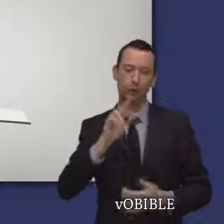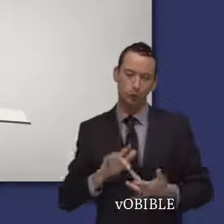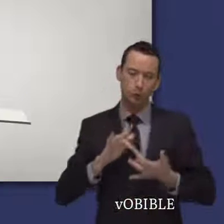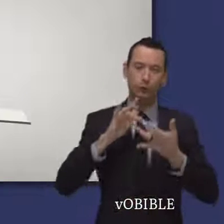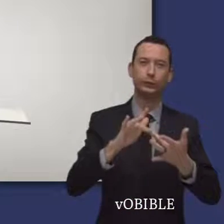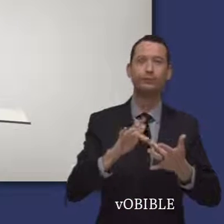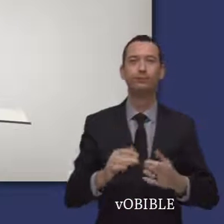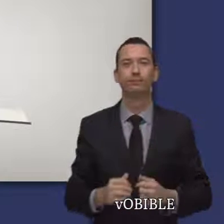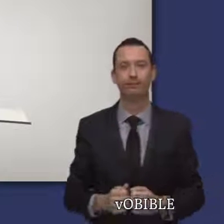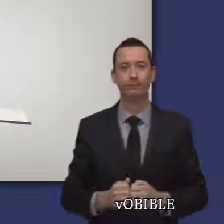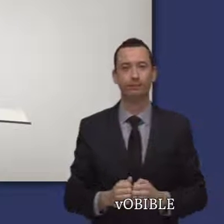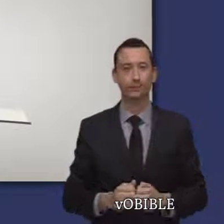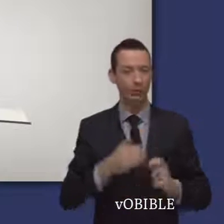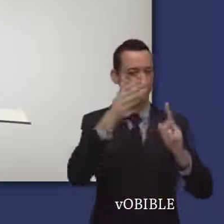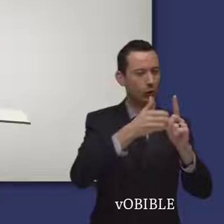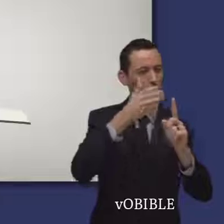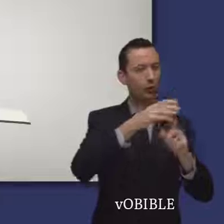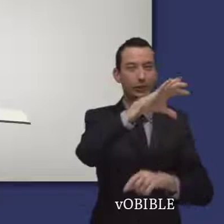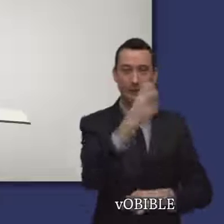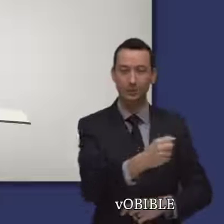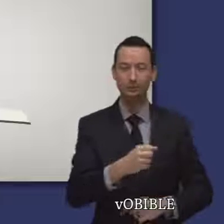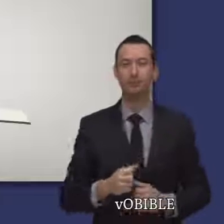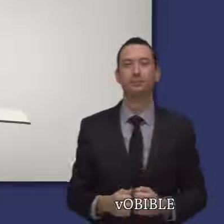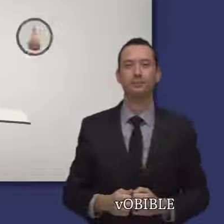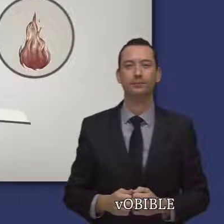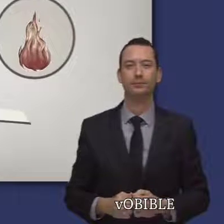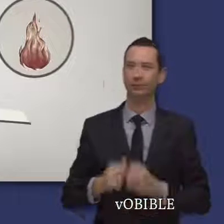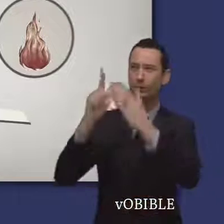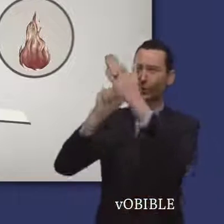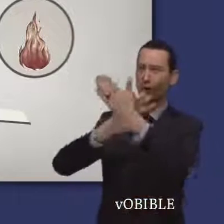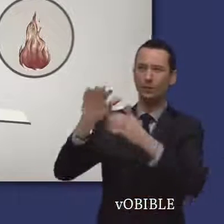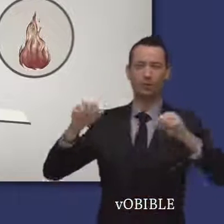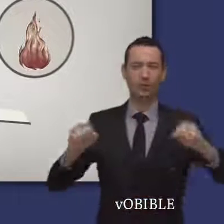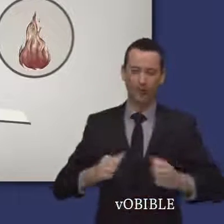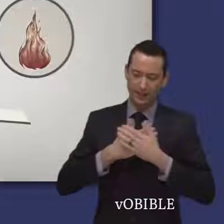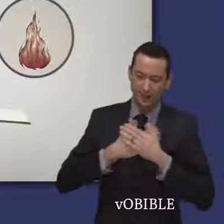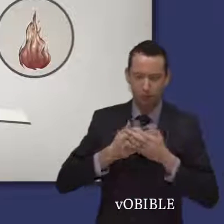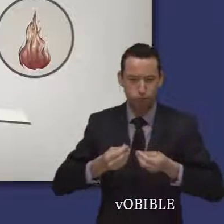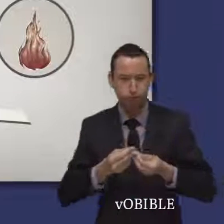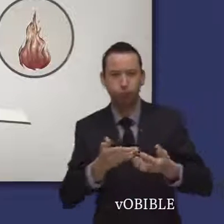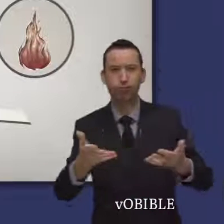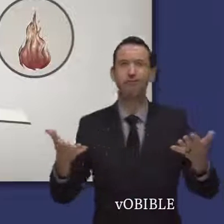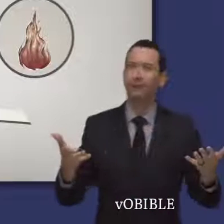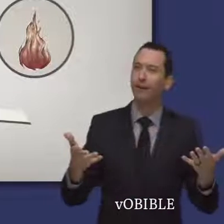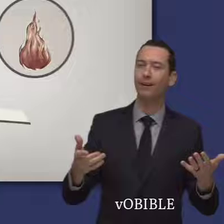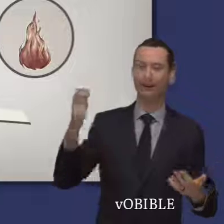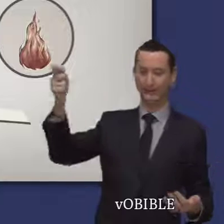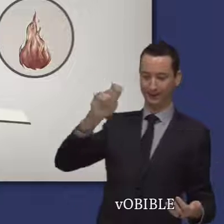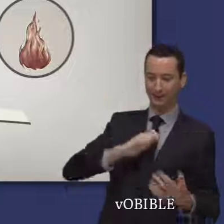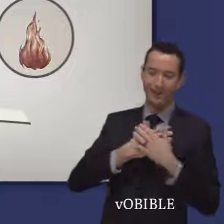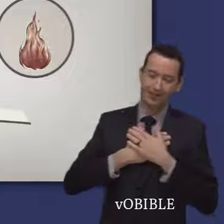chasteness of the Shulamite girl, her loyalty to the shepherd, and how true love originates with Jehovah,